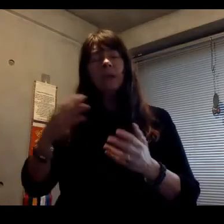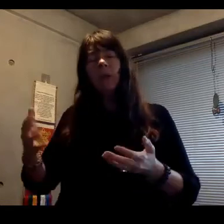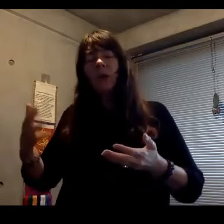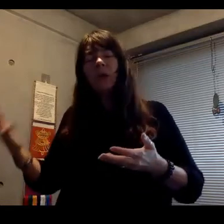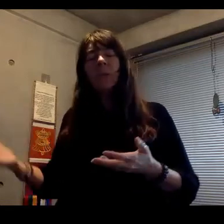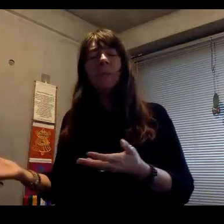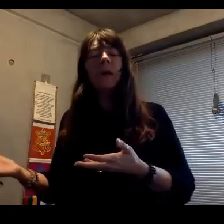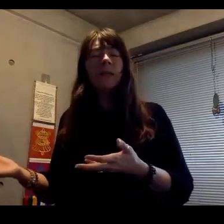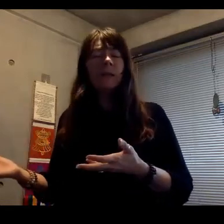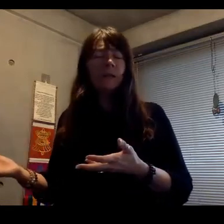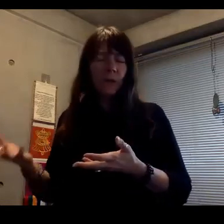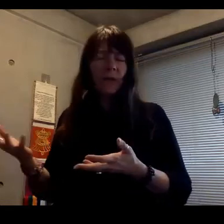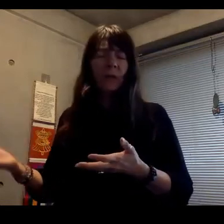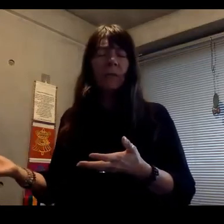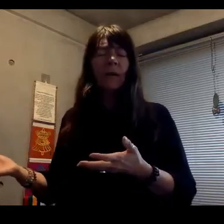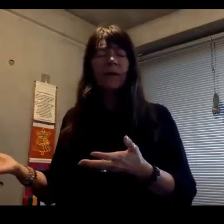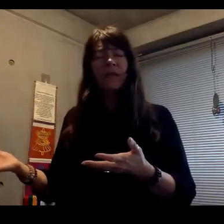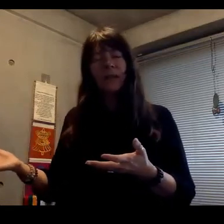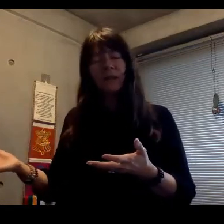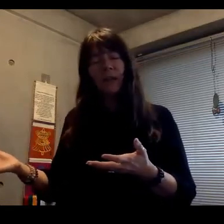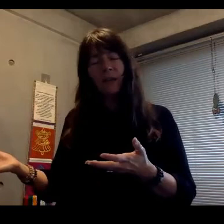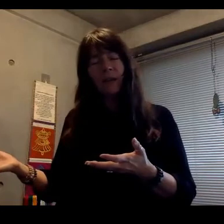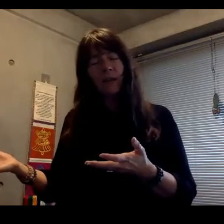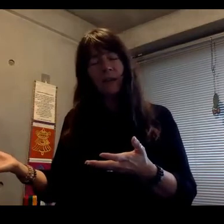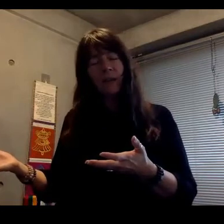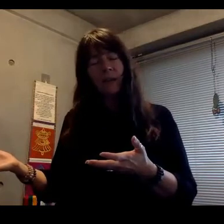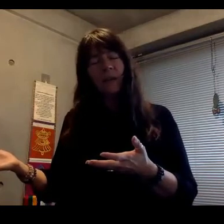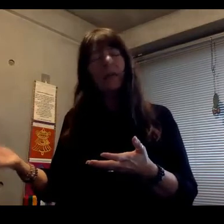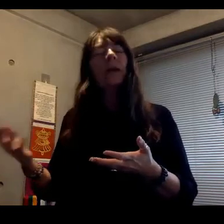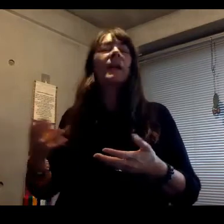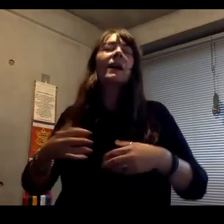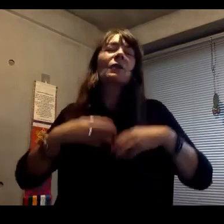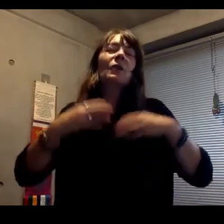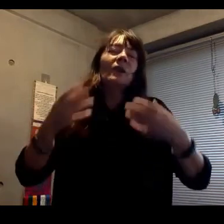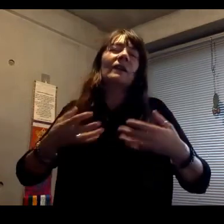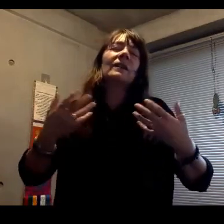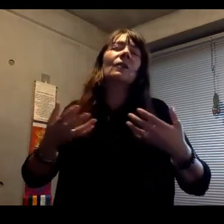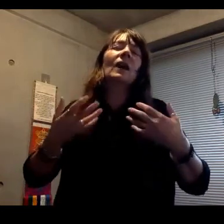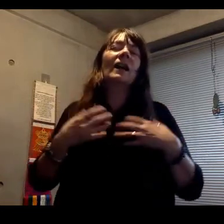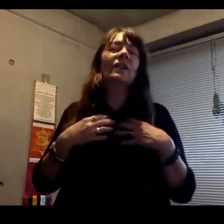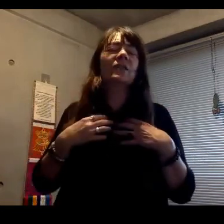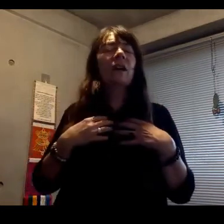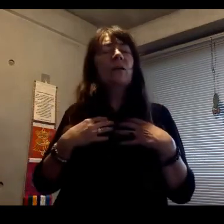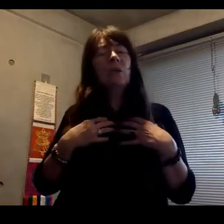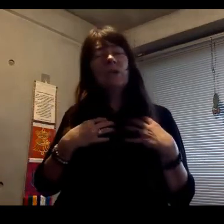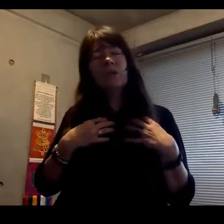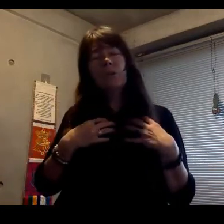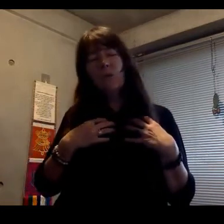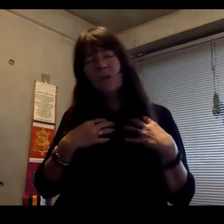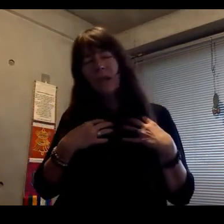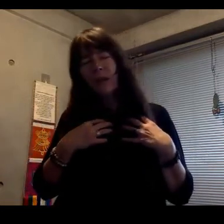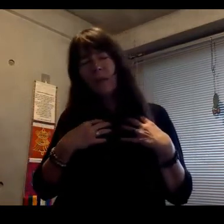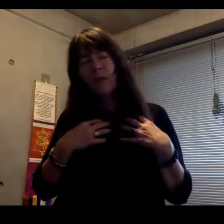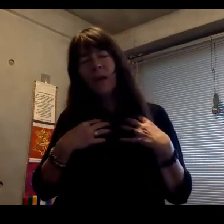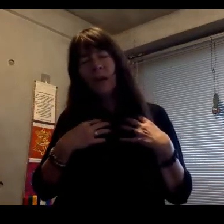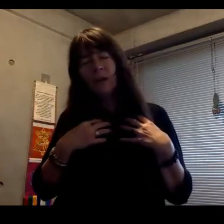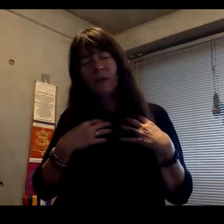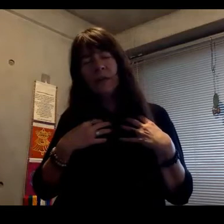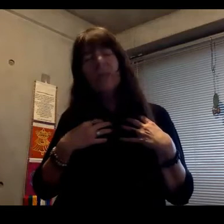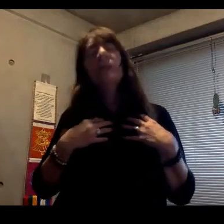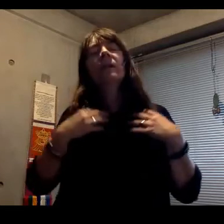As you leave your human body, your ego and mind stays there. And now your higher self, your soul self,